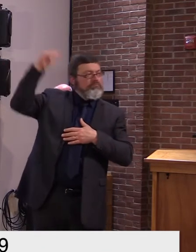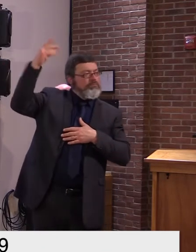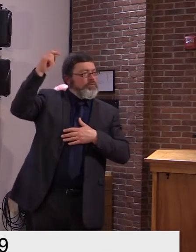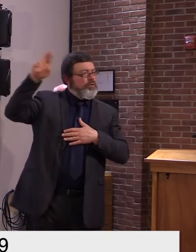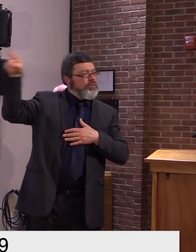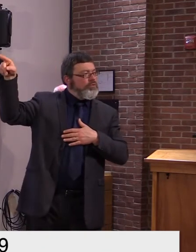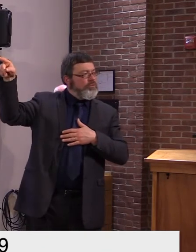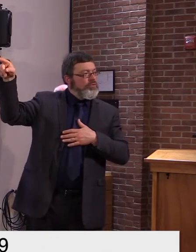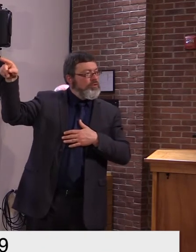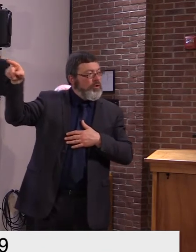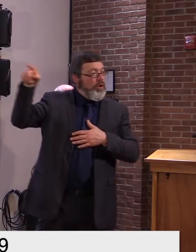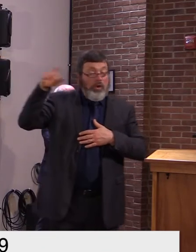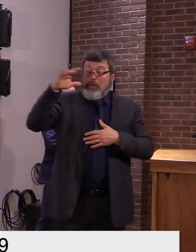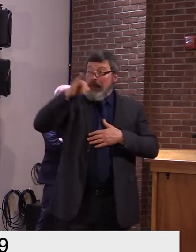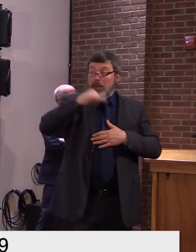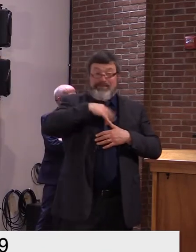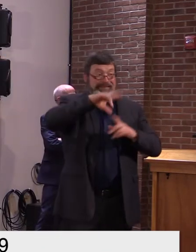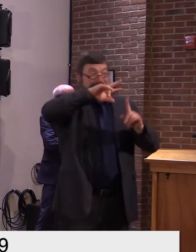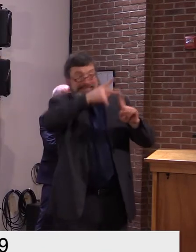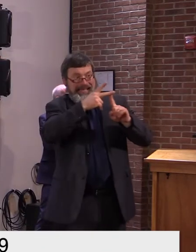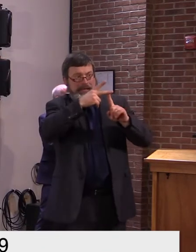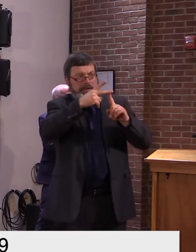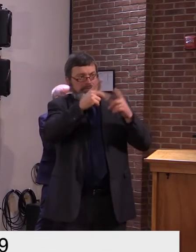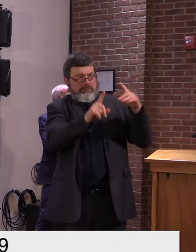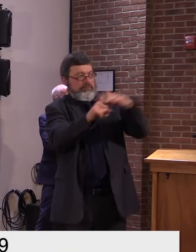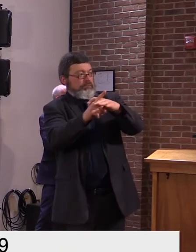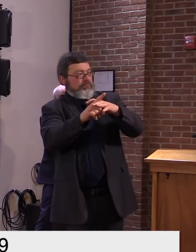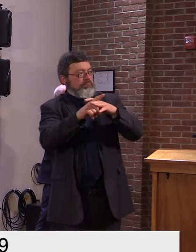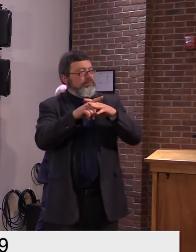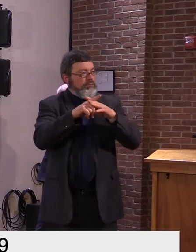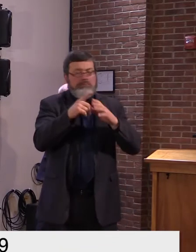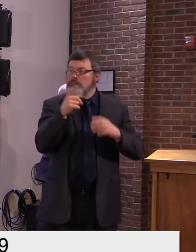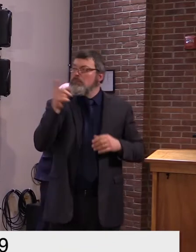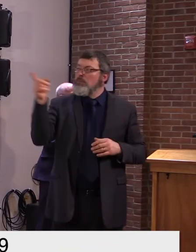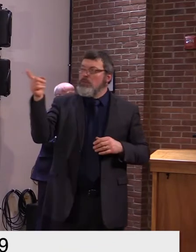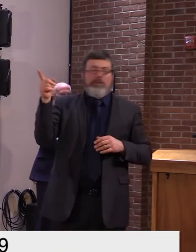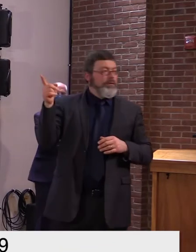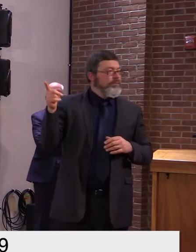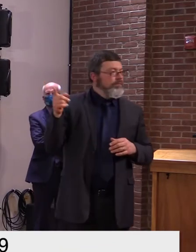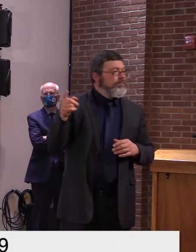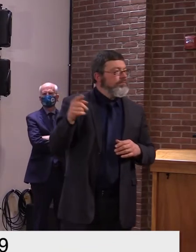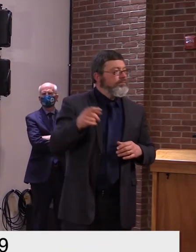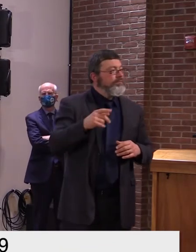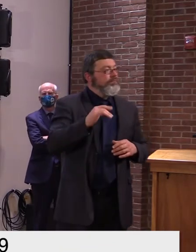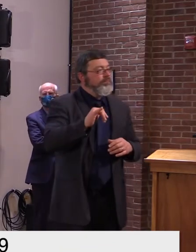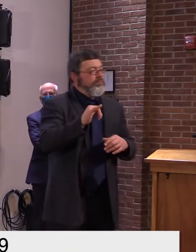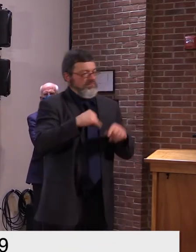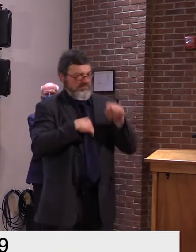and where that's at. What's that? Yeah, Governor. Secretary Smith. This is